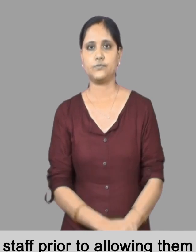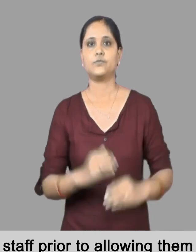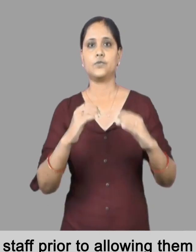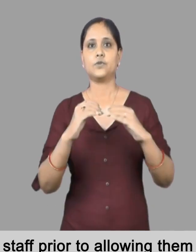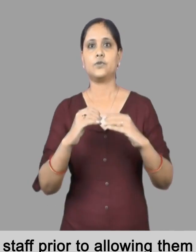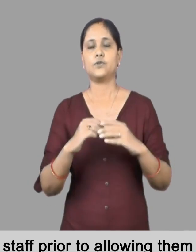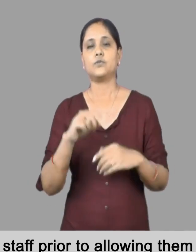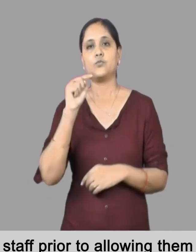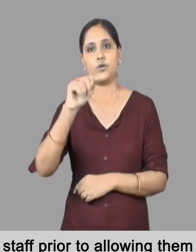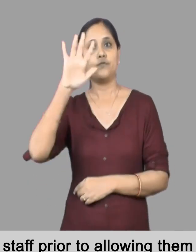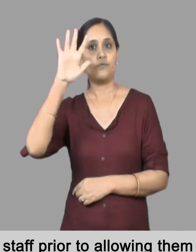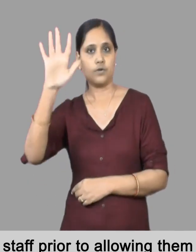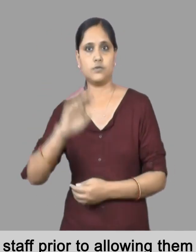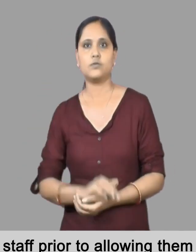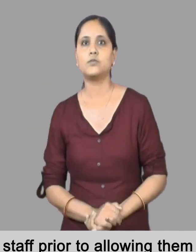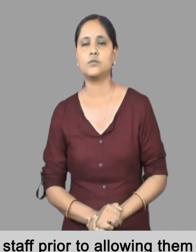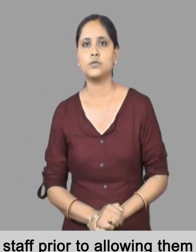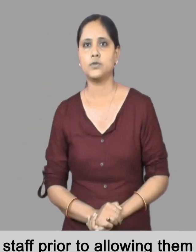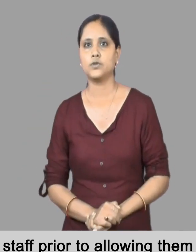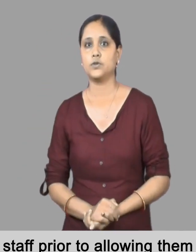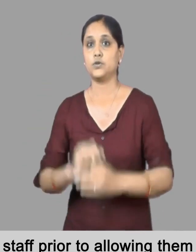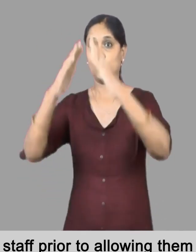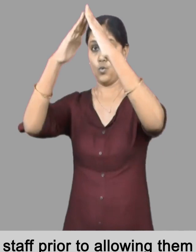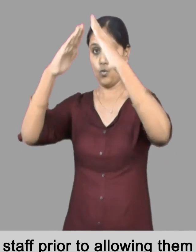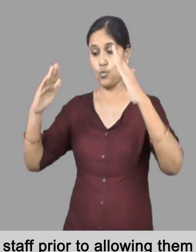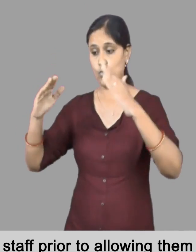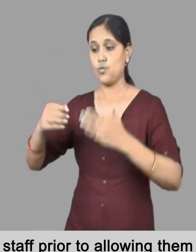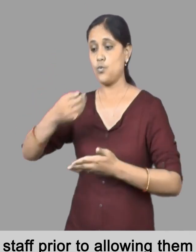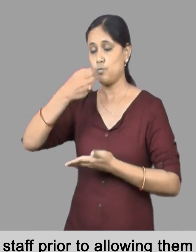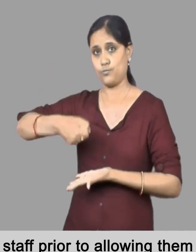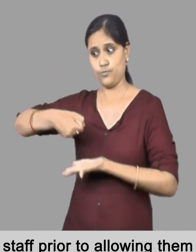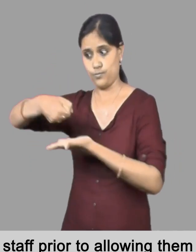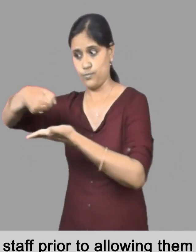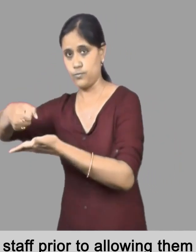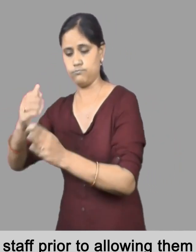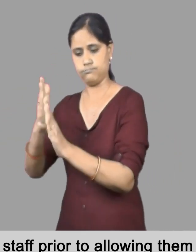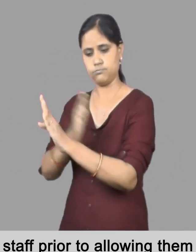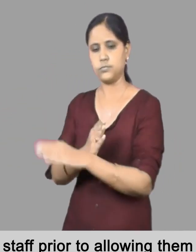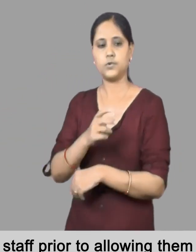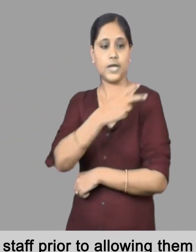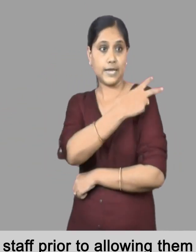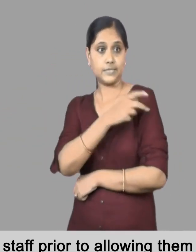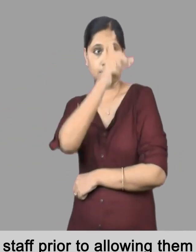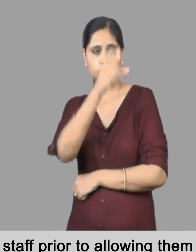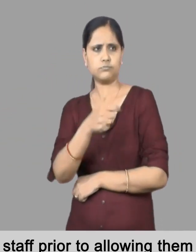Point 5. Thermal screening of home delivery staff prior to allowing them